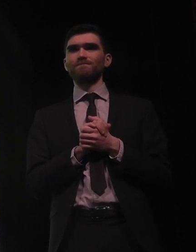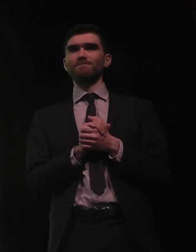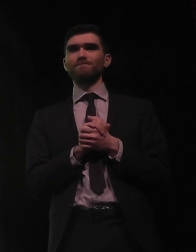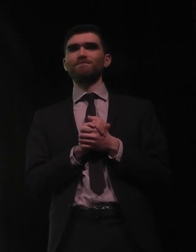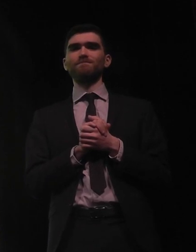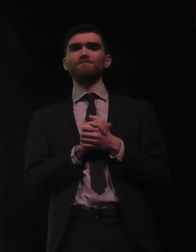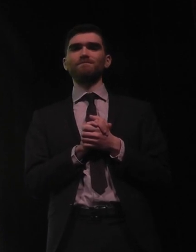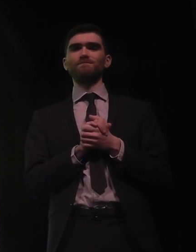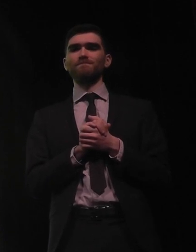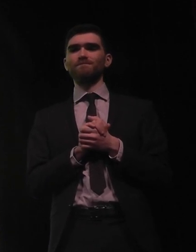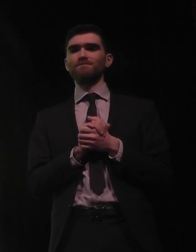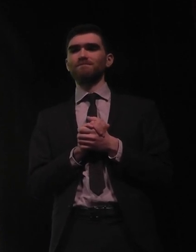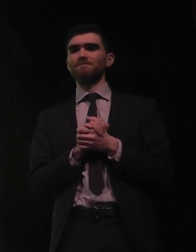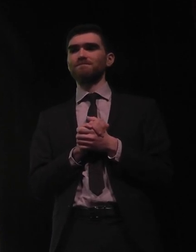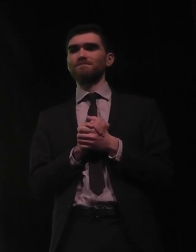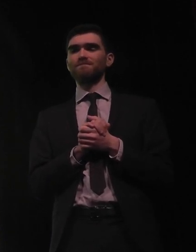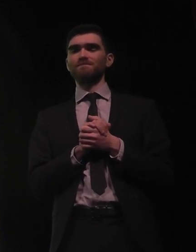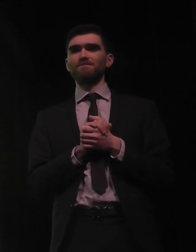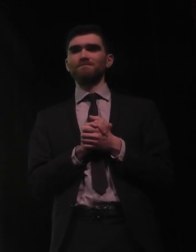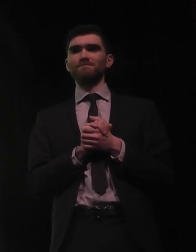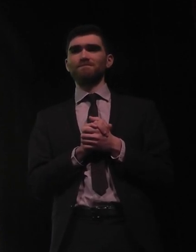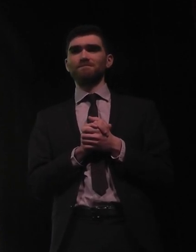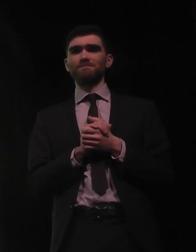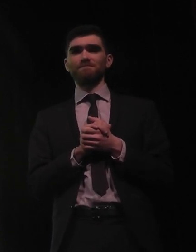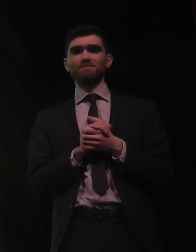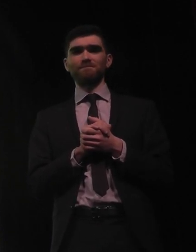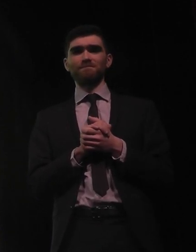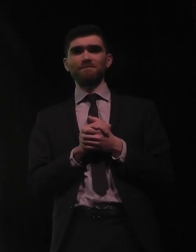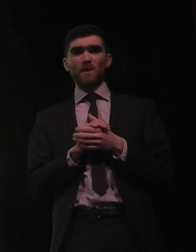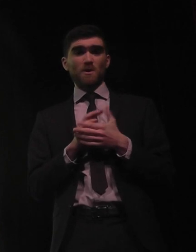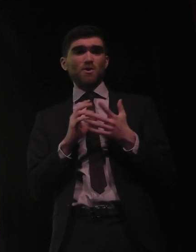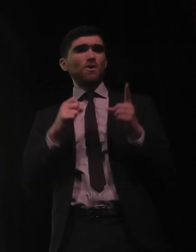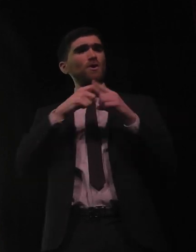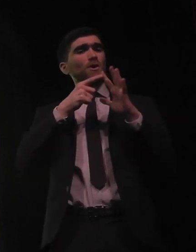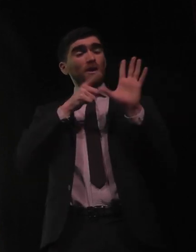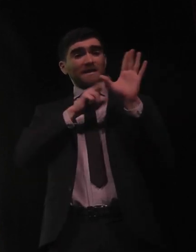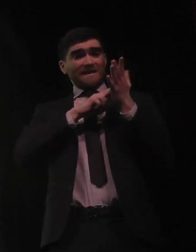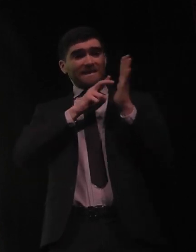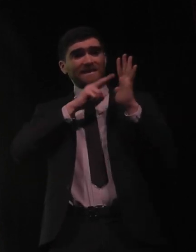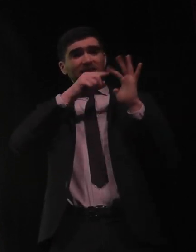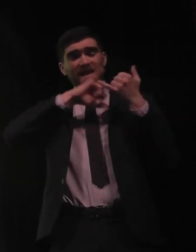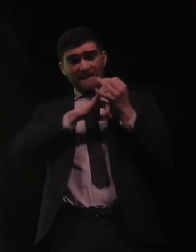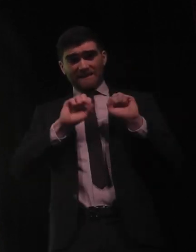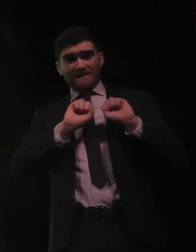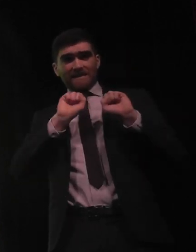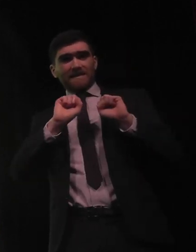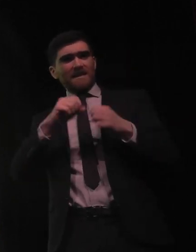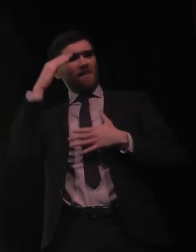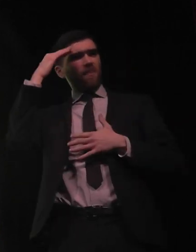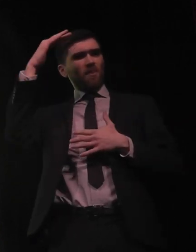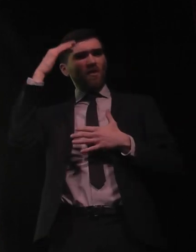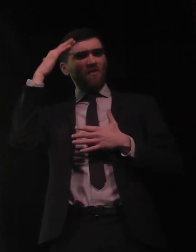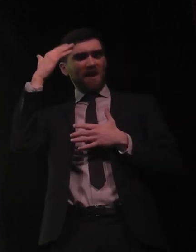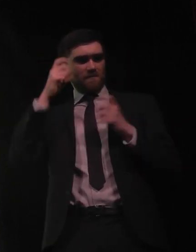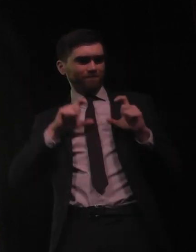We have presided over the fetishization of Keynesian economics in pursuit of endless growth like there's no tomorrow. Yet